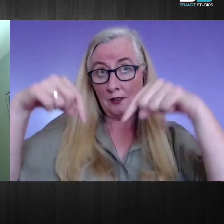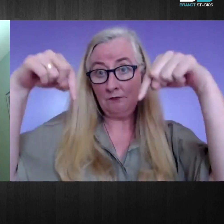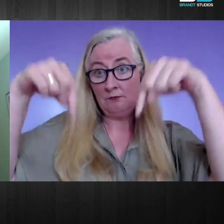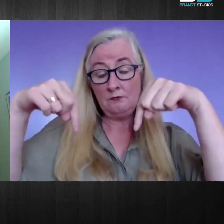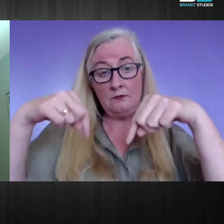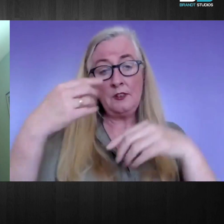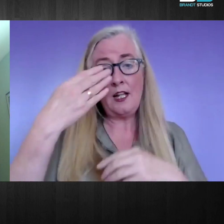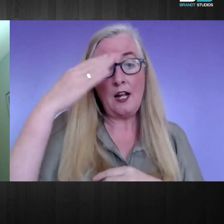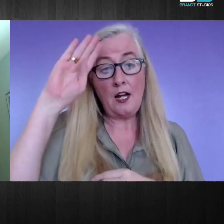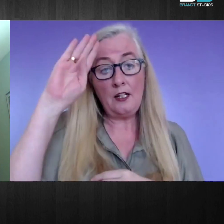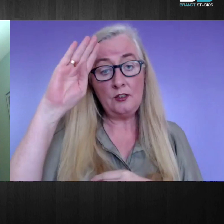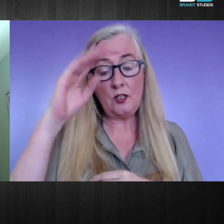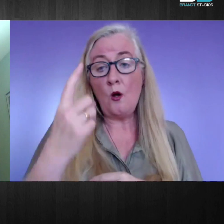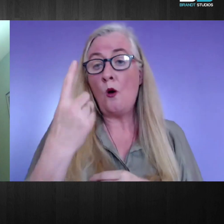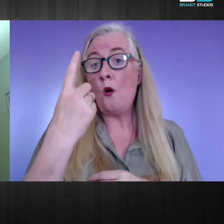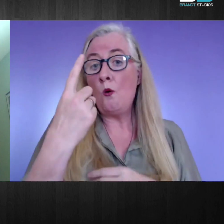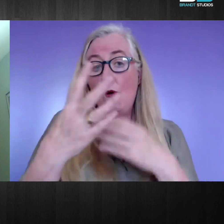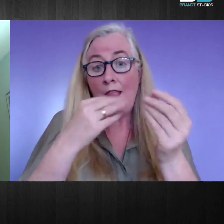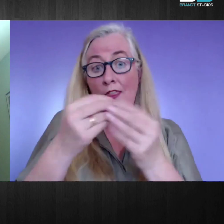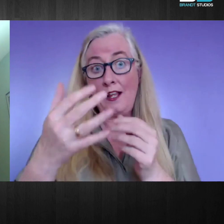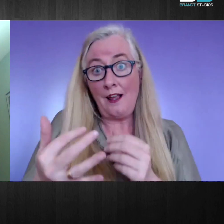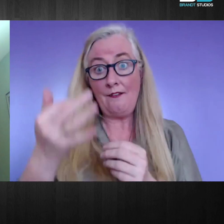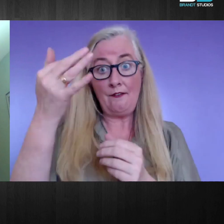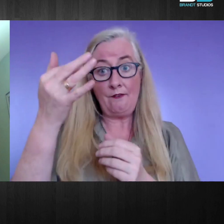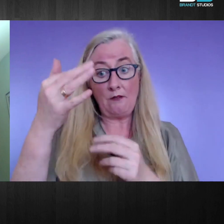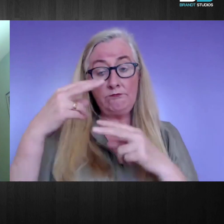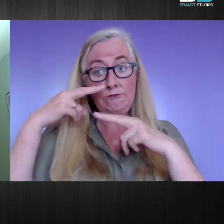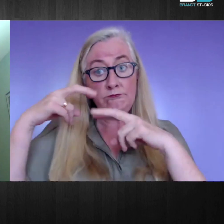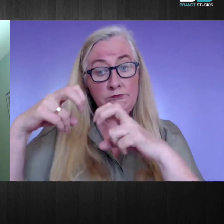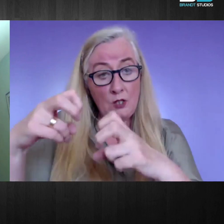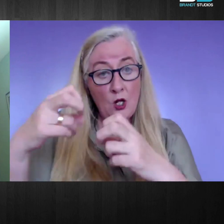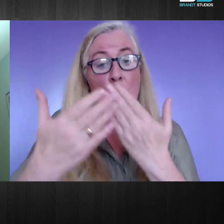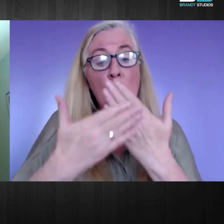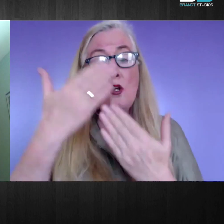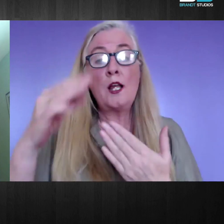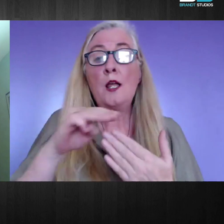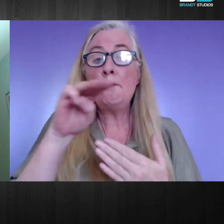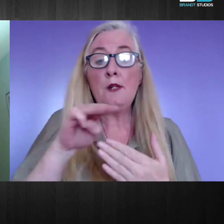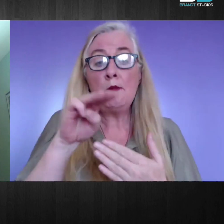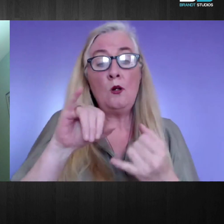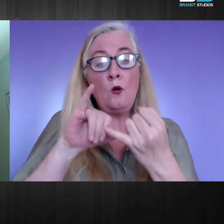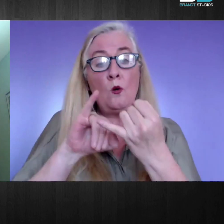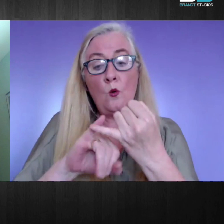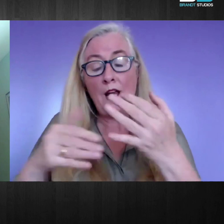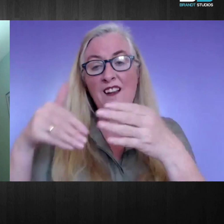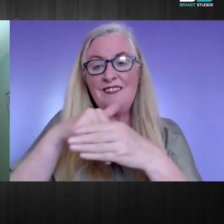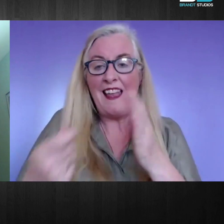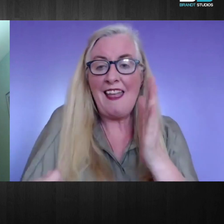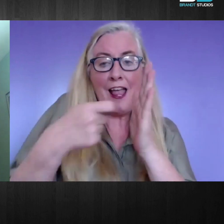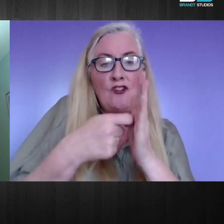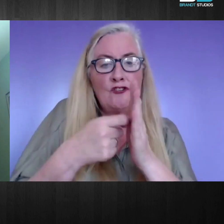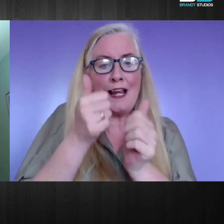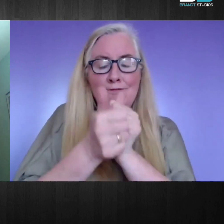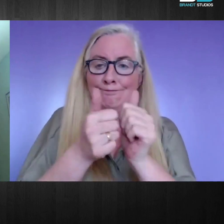really interesting findings, was that young people who are involved in extracurricular activities like music, youth